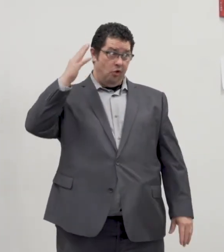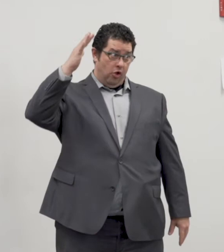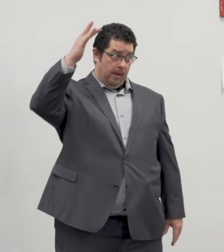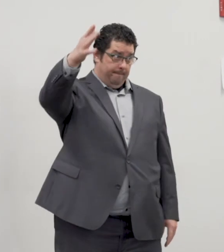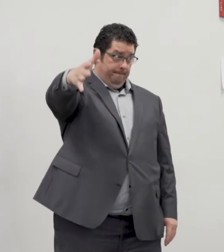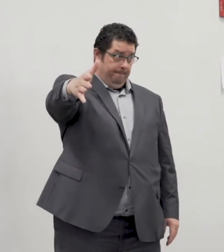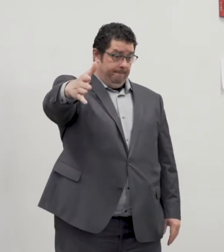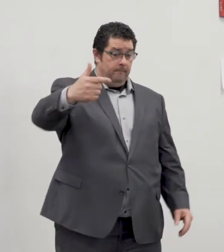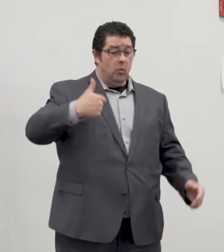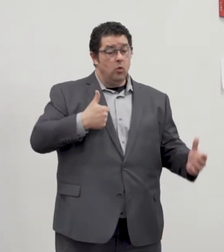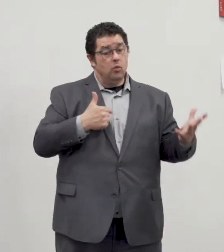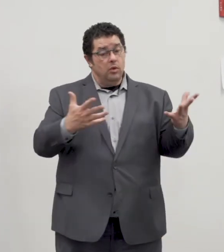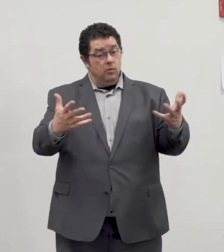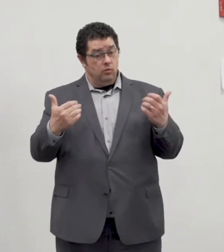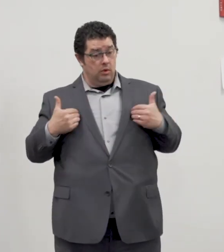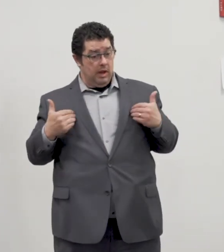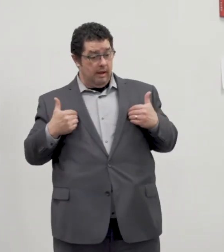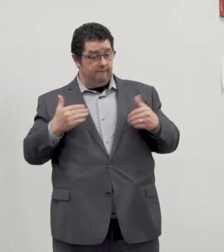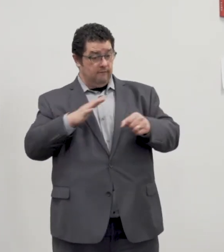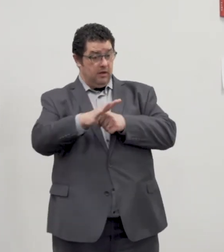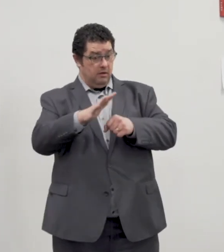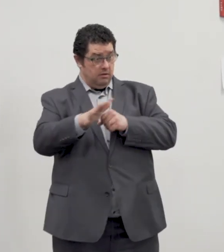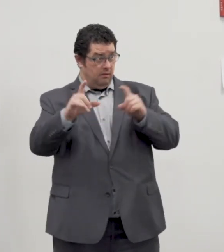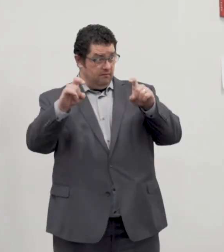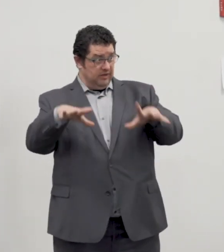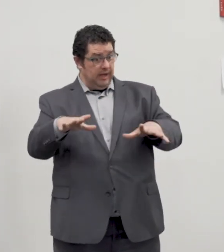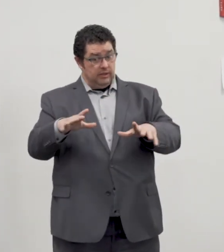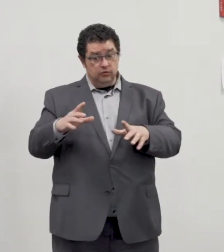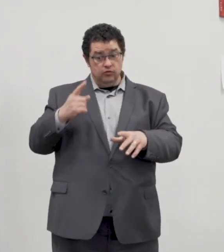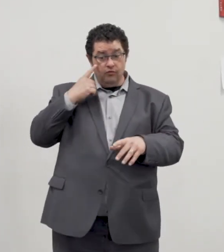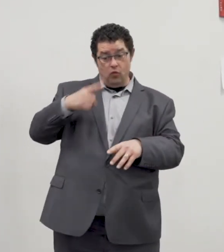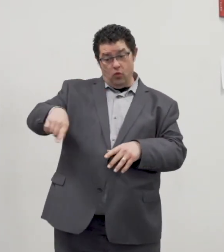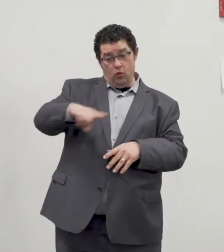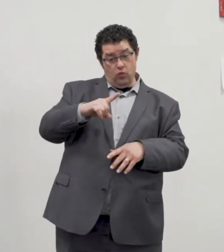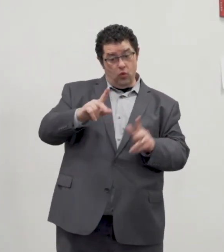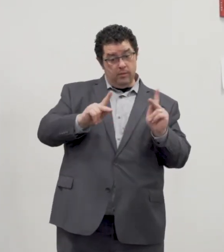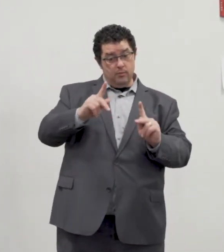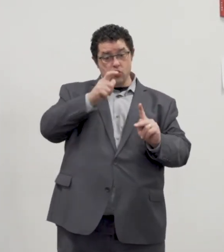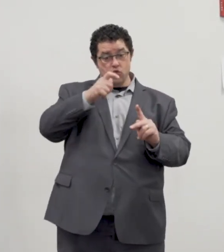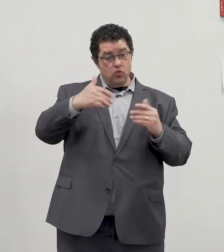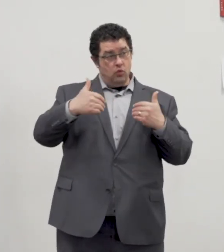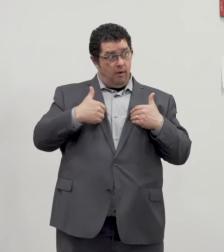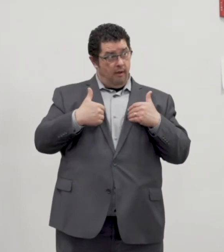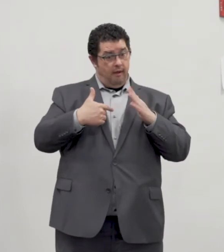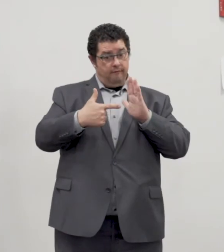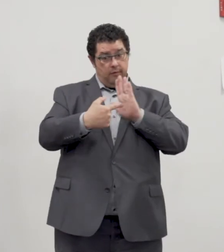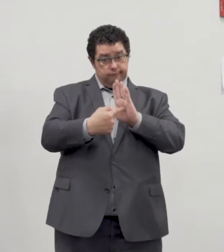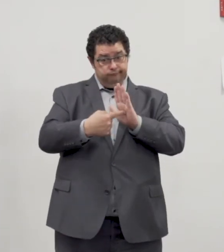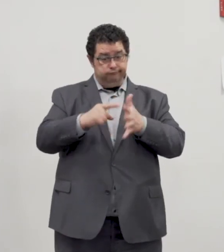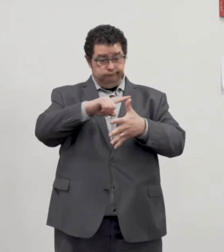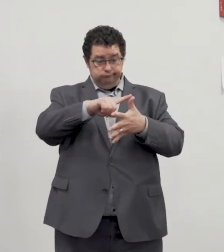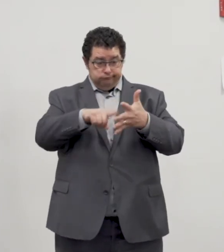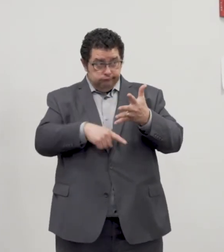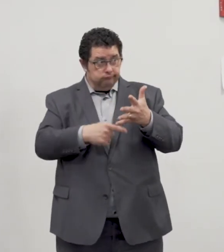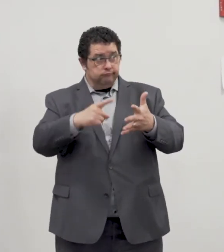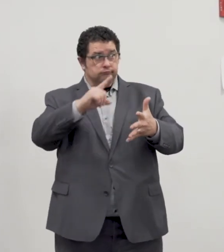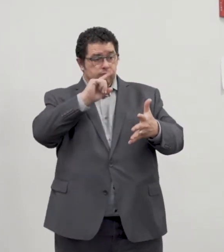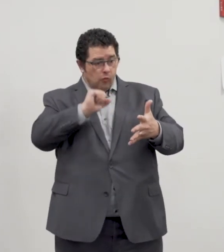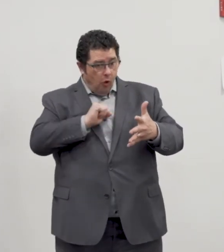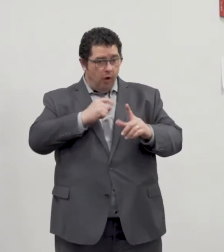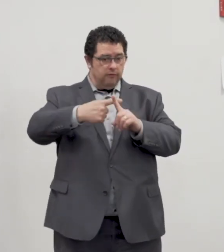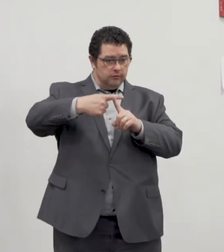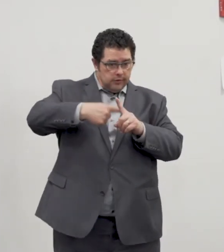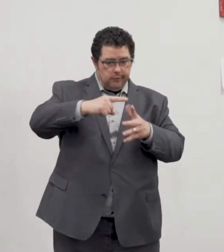would like to have enough tests to test everyone who's symptomatic, and that is really the standard. Can we test everyone in our community who